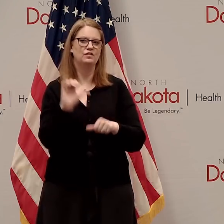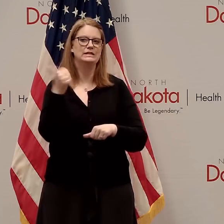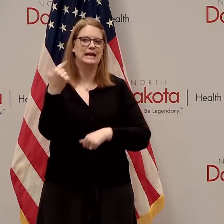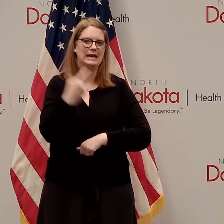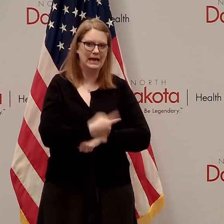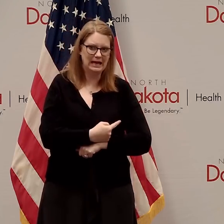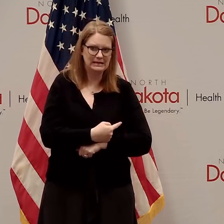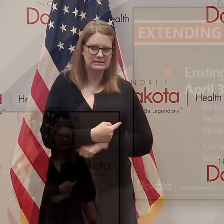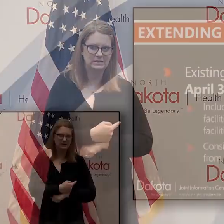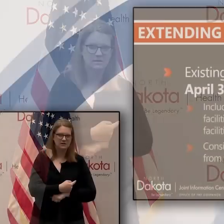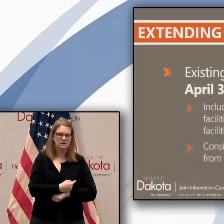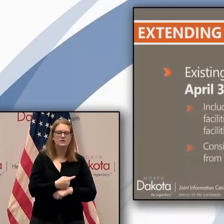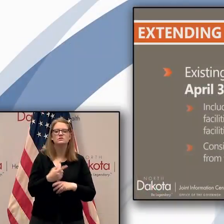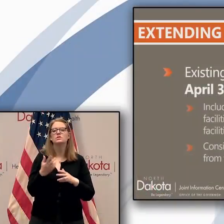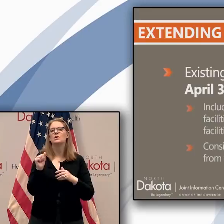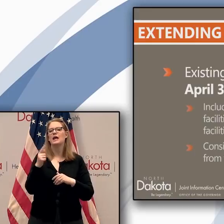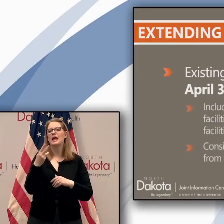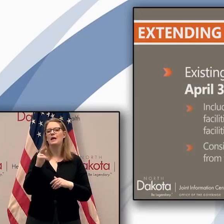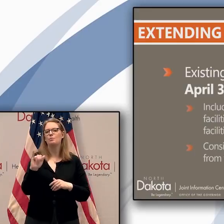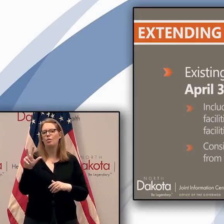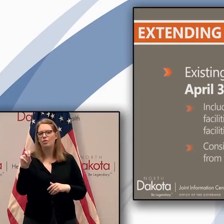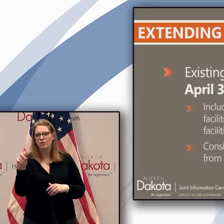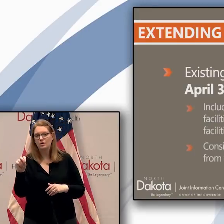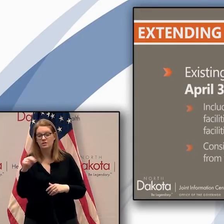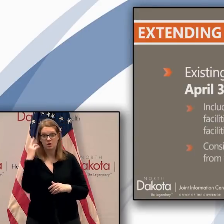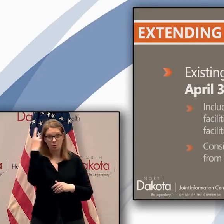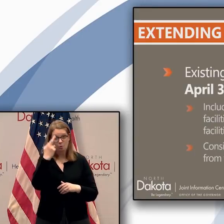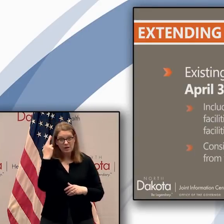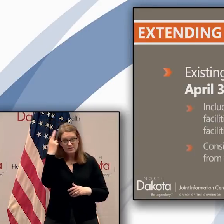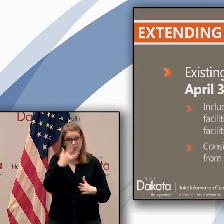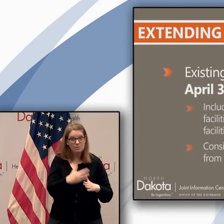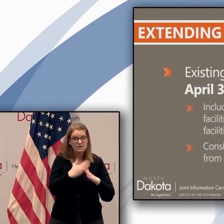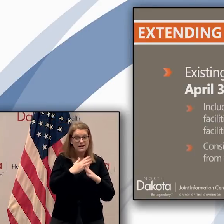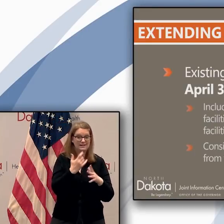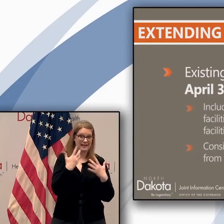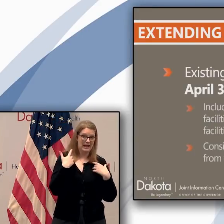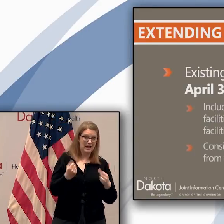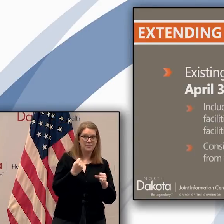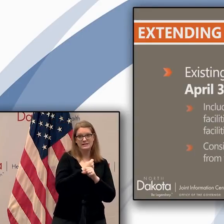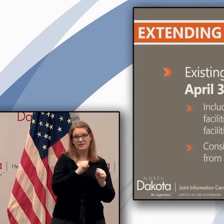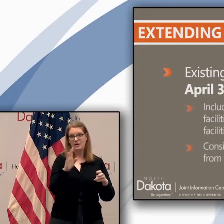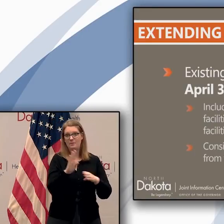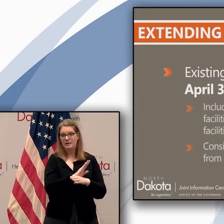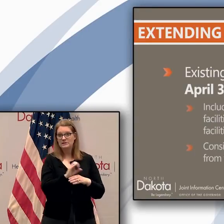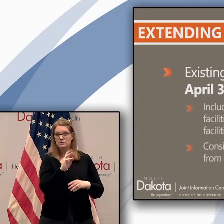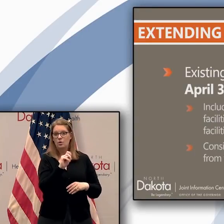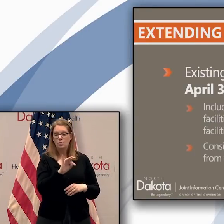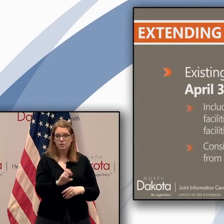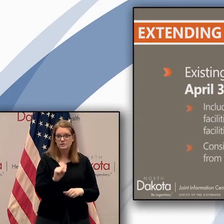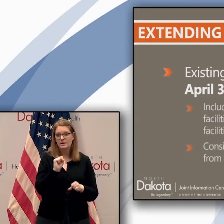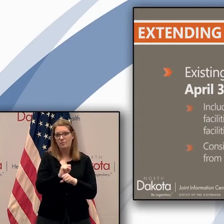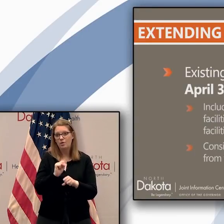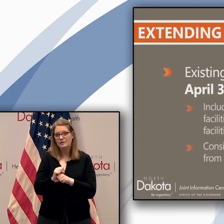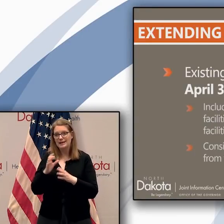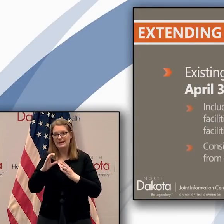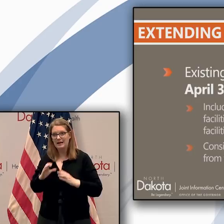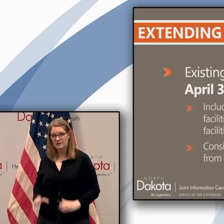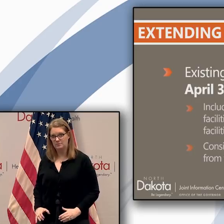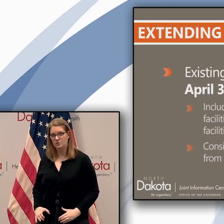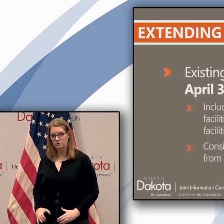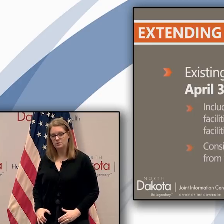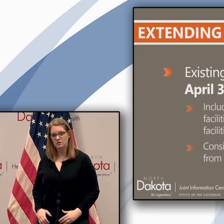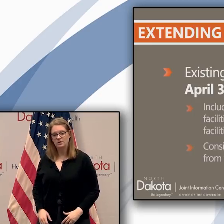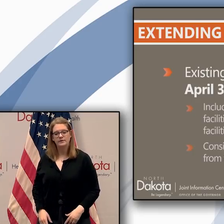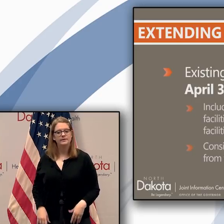through April 30th. We're doing that to protect the health and safety of business owners, their employees, and their customers. This approach